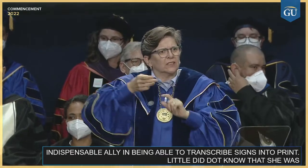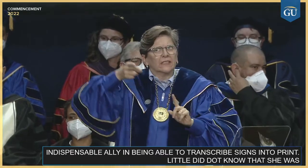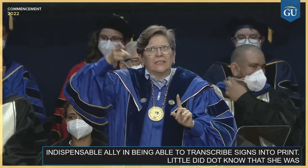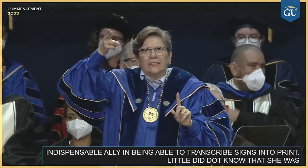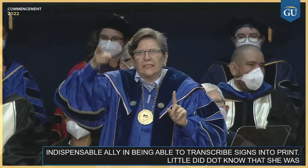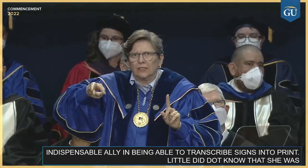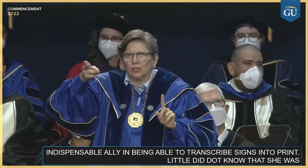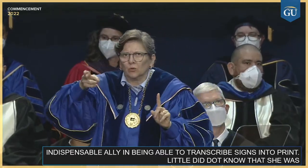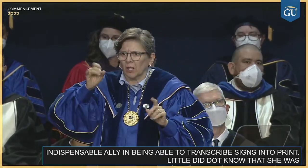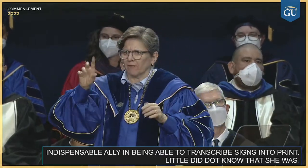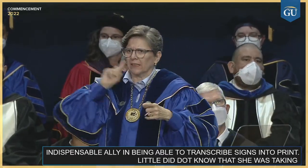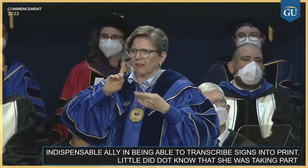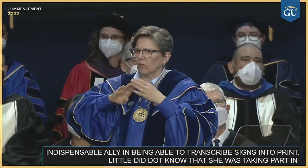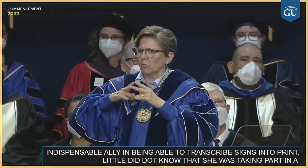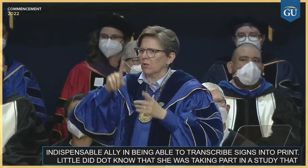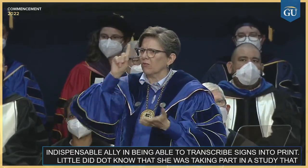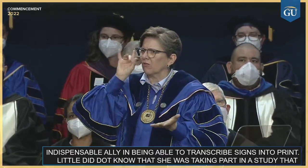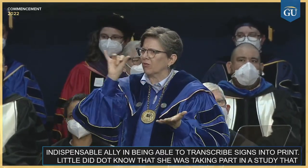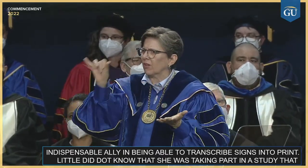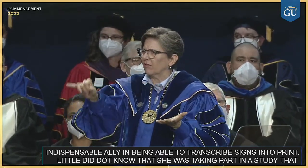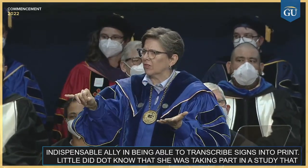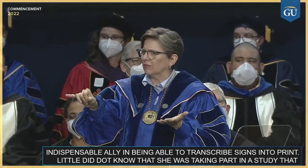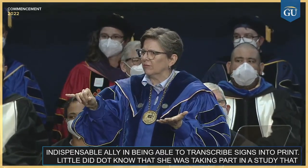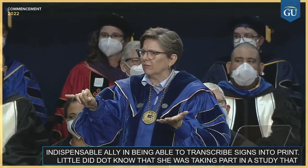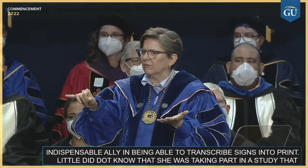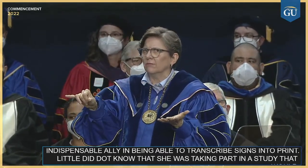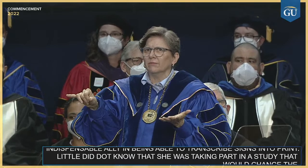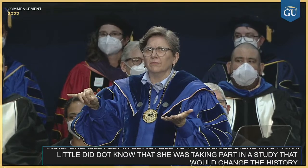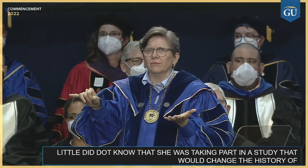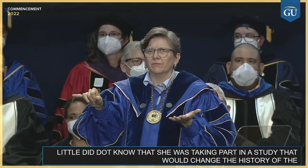that would change the history of the deaf community forever.